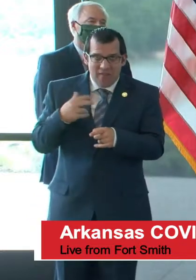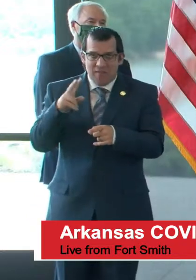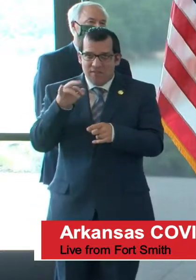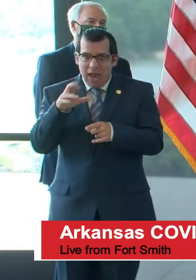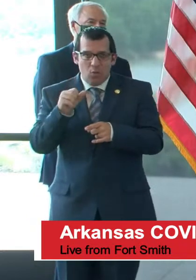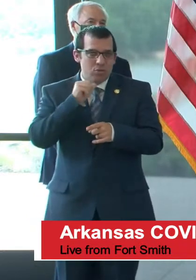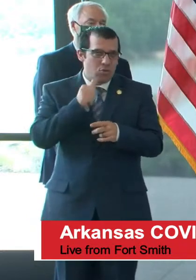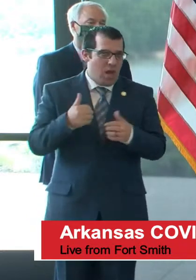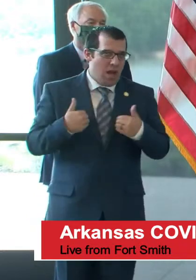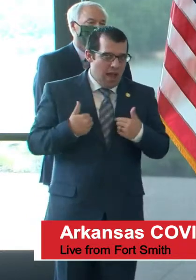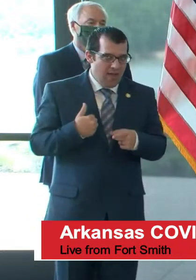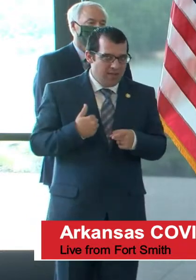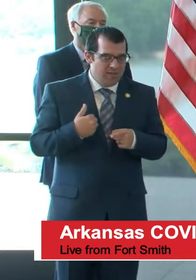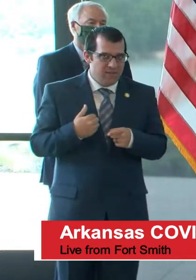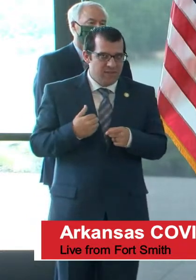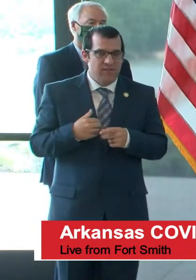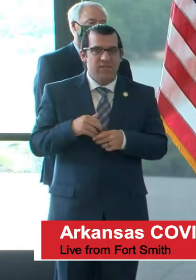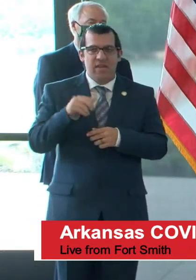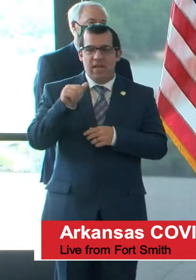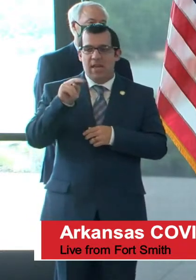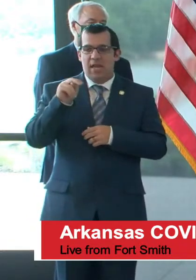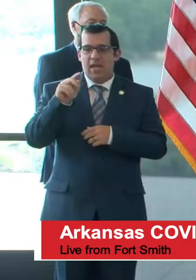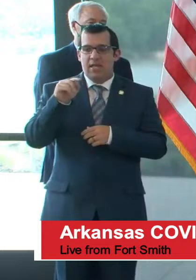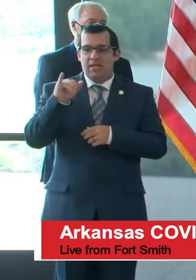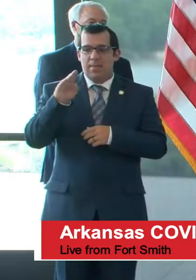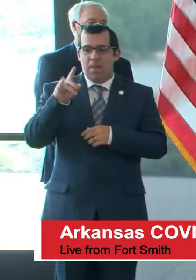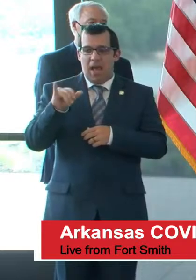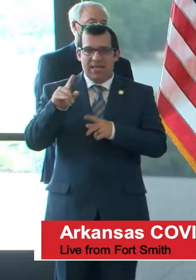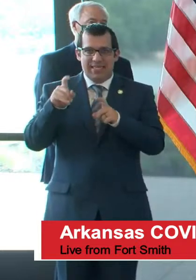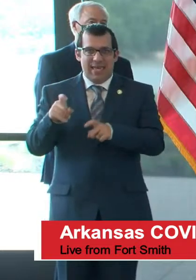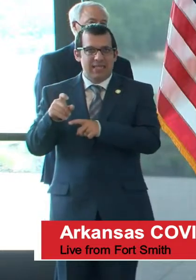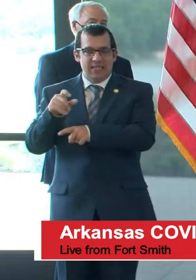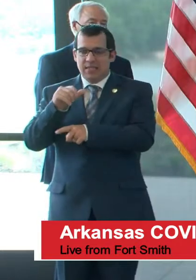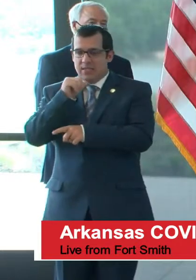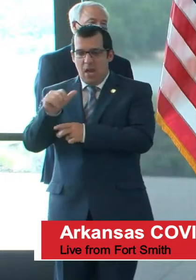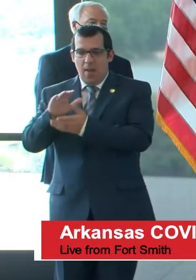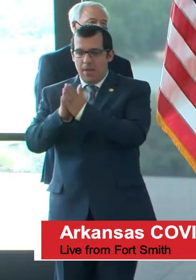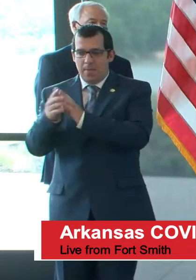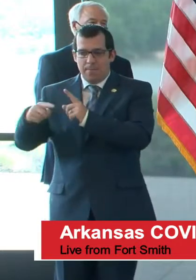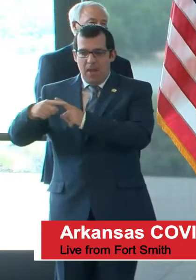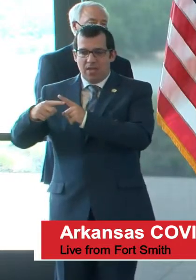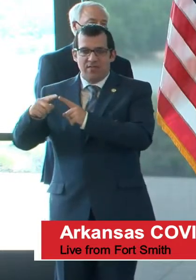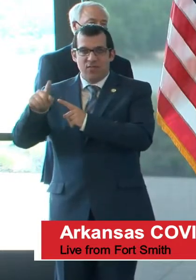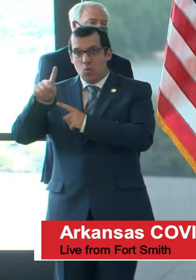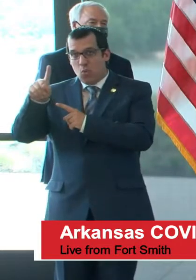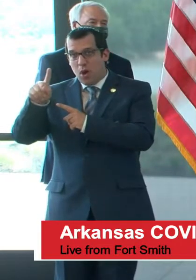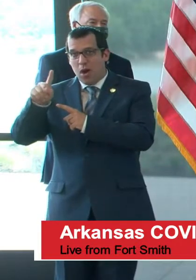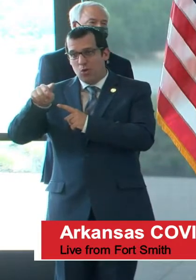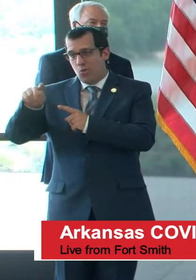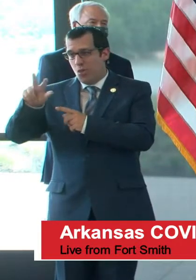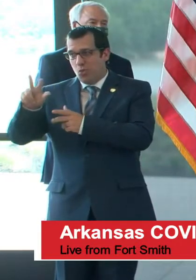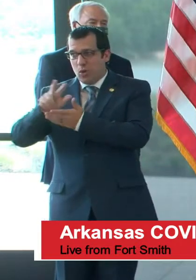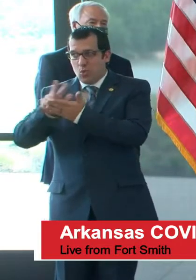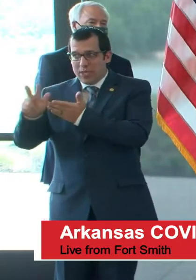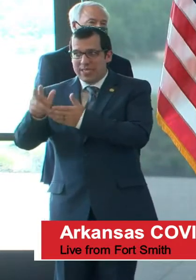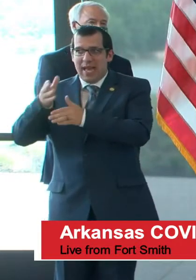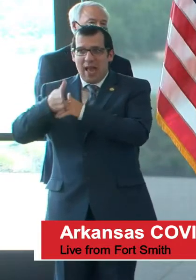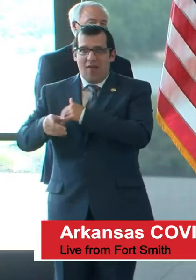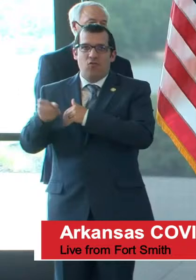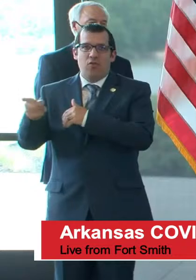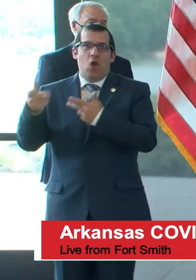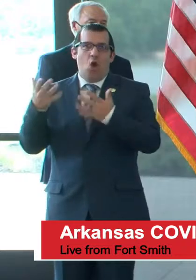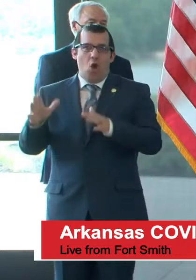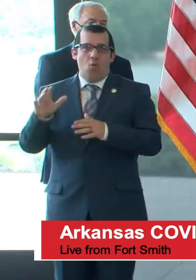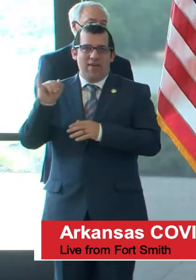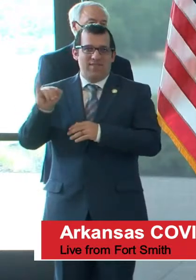the virus. The antibody test doesn't become positive for 1 to 3 weeks after someone has already